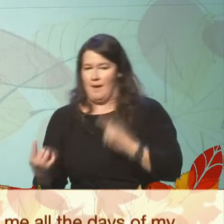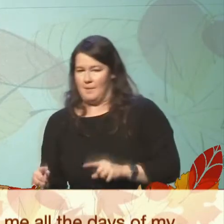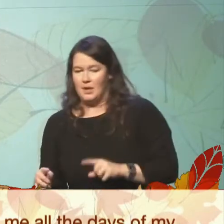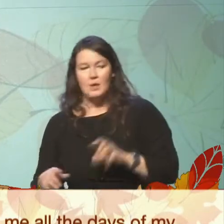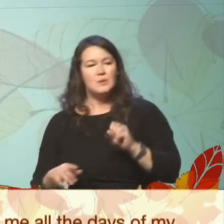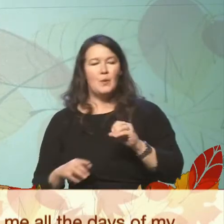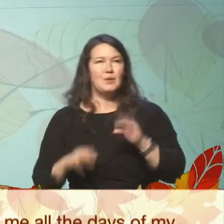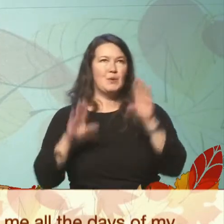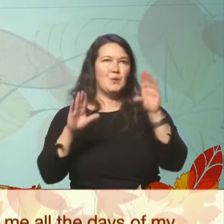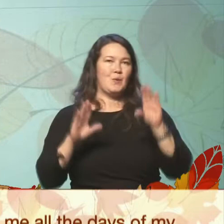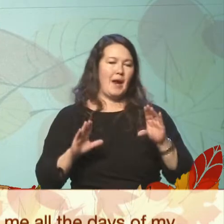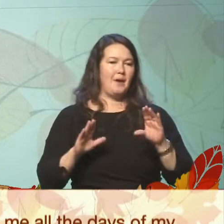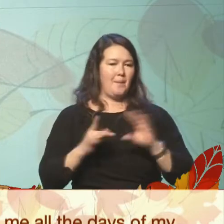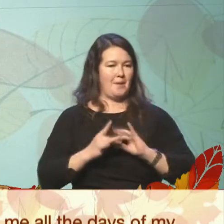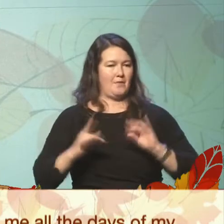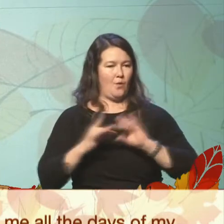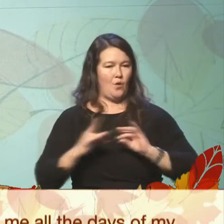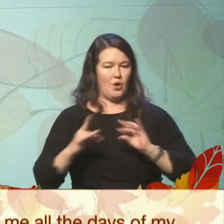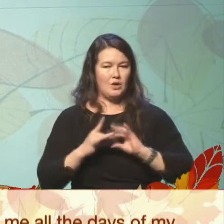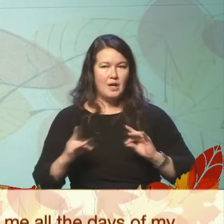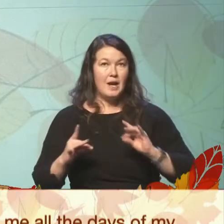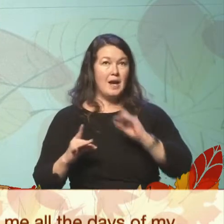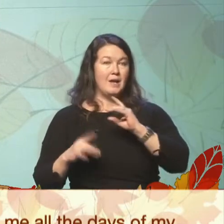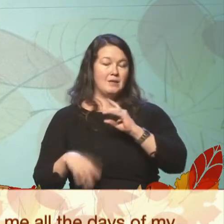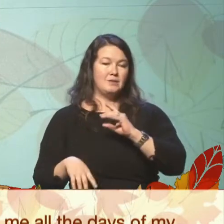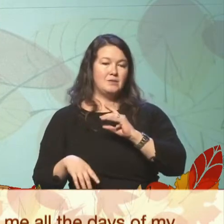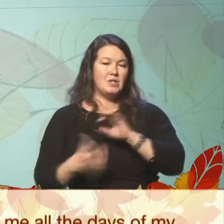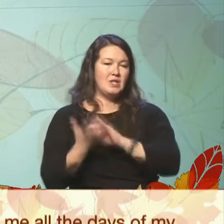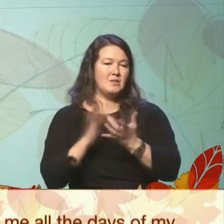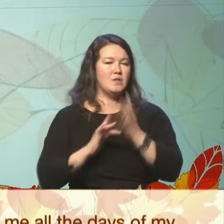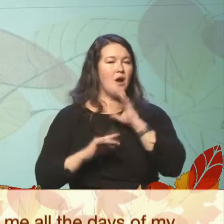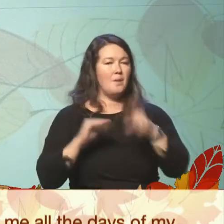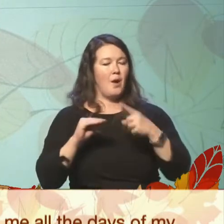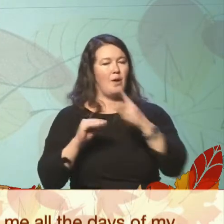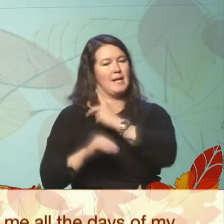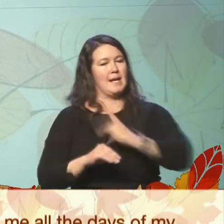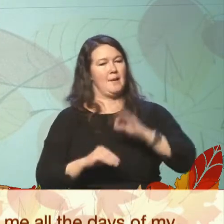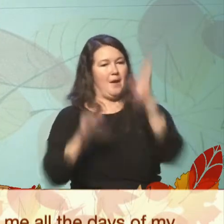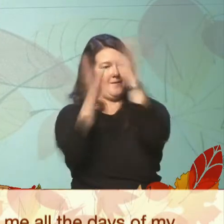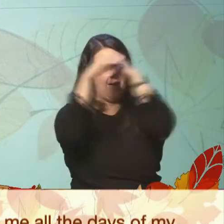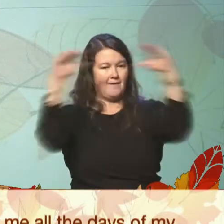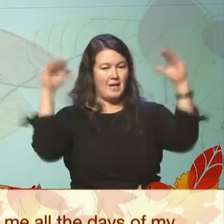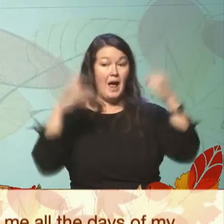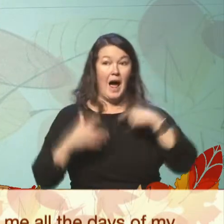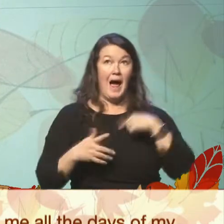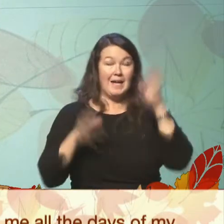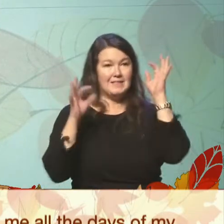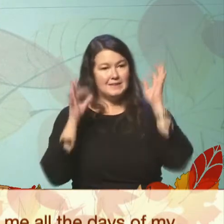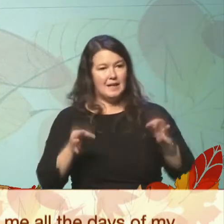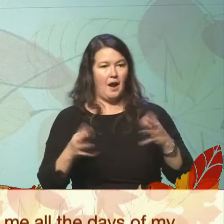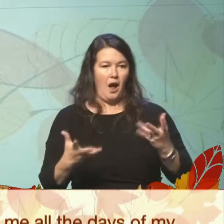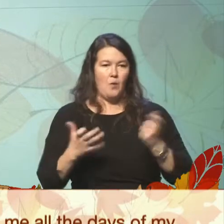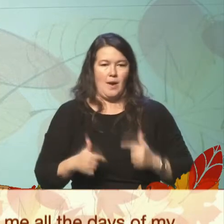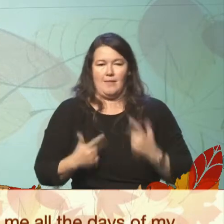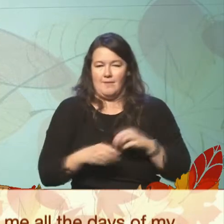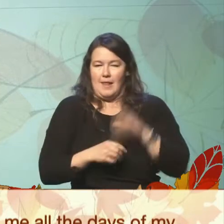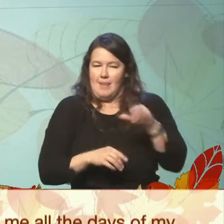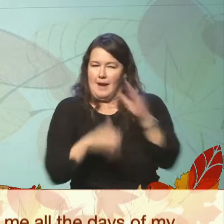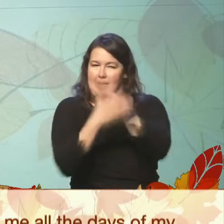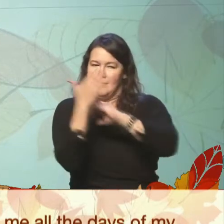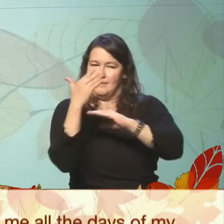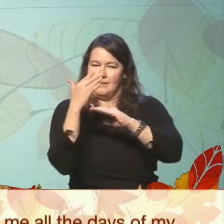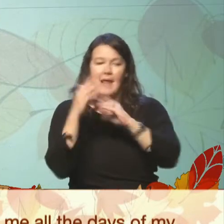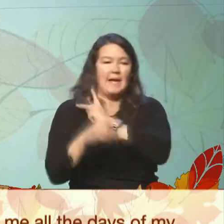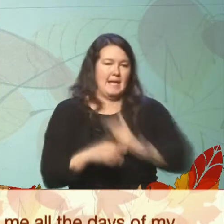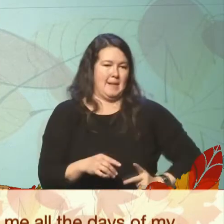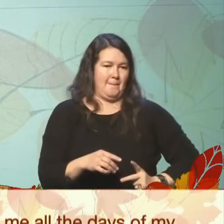metaphor. Jesus would talk about it as the kingdom of heaven, that I choose to live in that kingdom where there are no enemies, where there's a table set